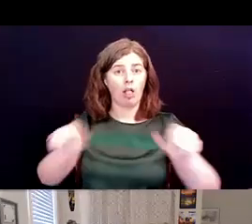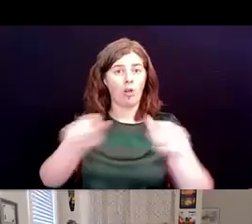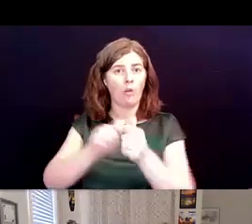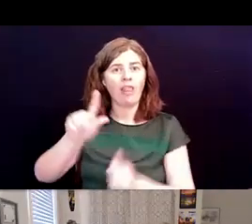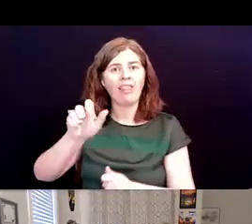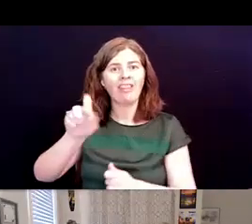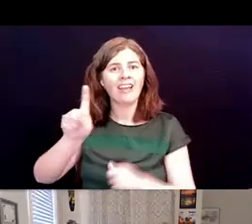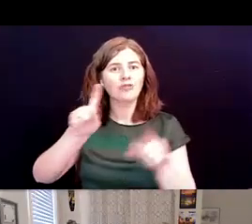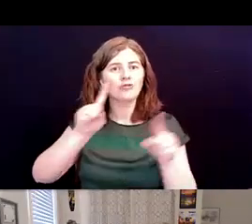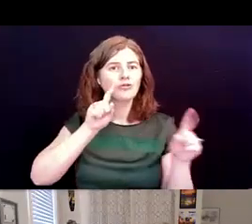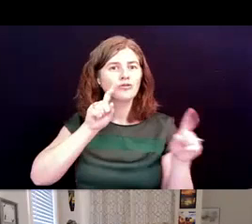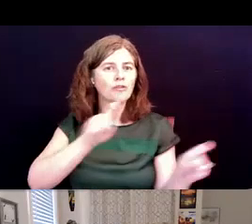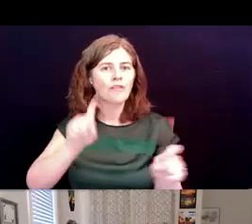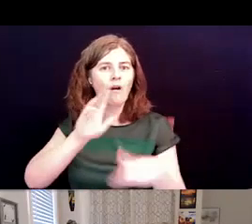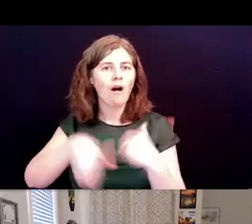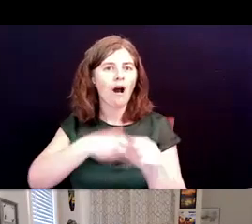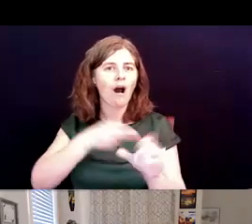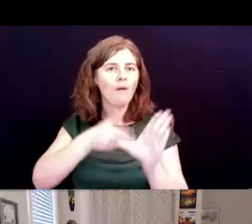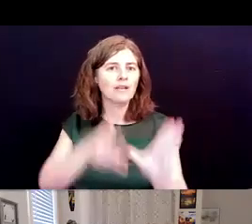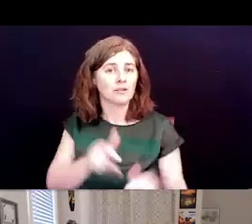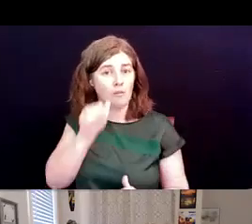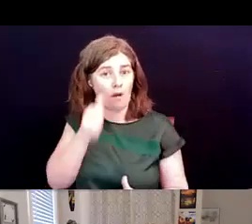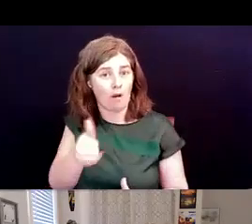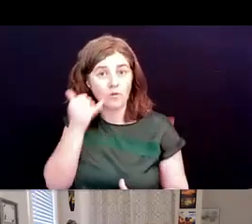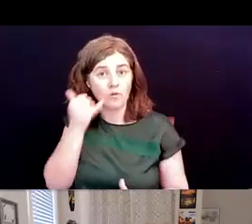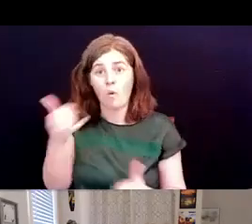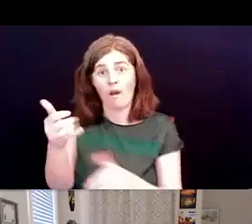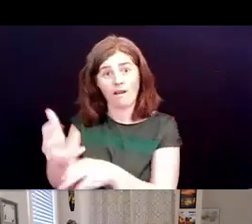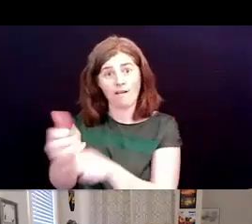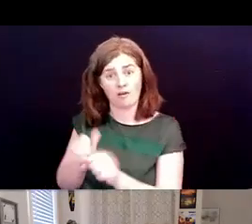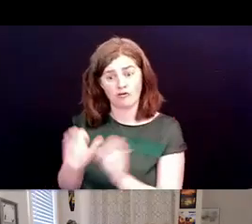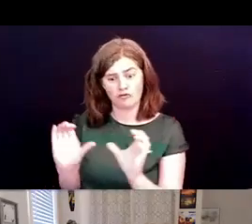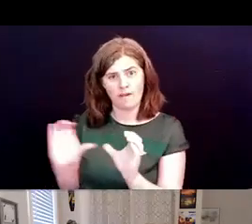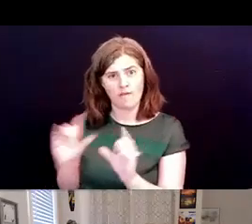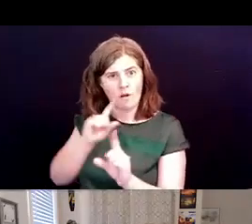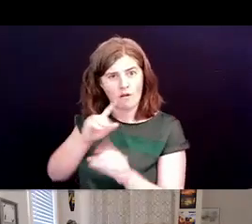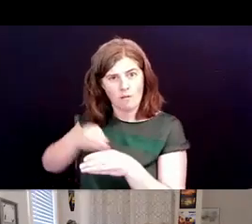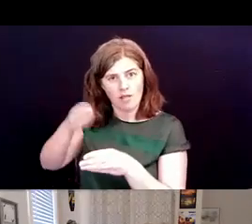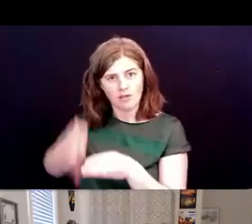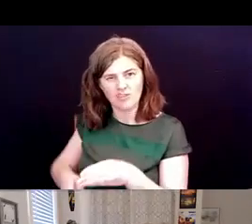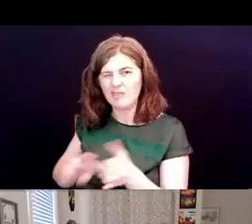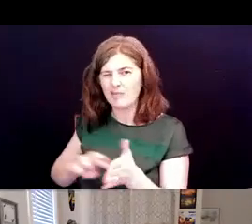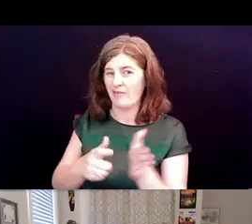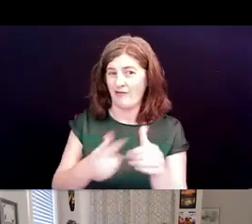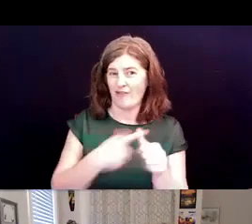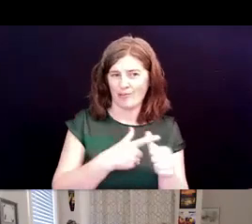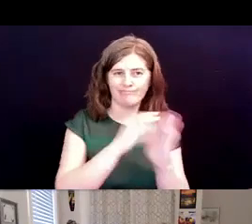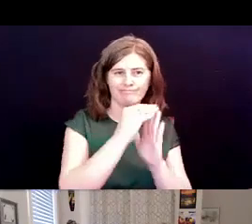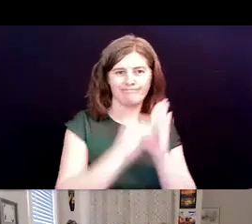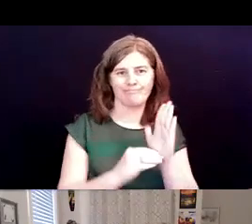Survey to all participants tomorrow. In order to receive your certificate of completion, you will need to complete the